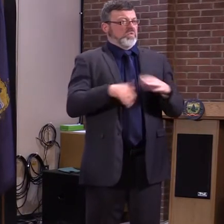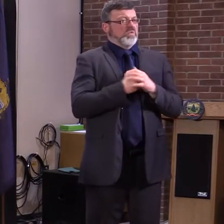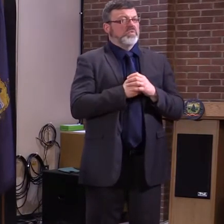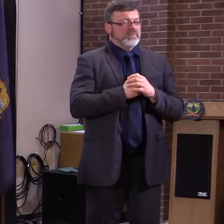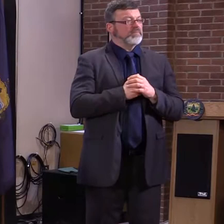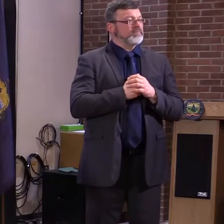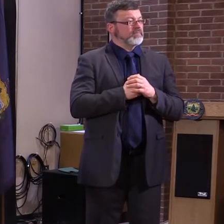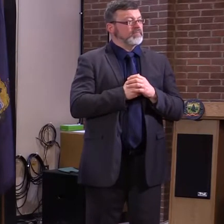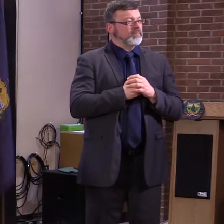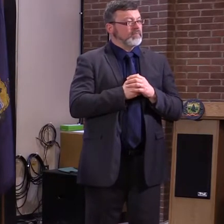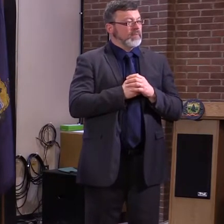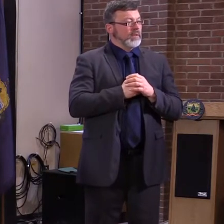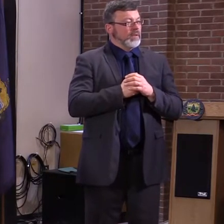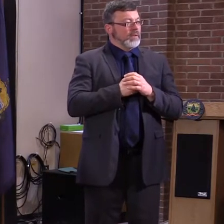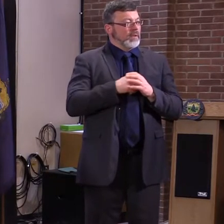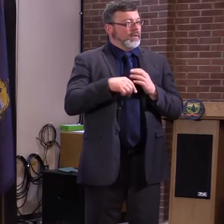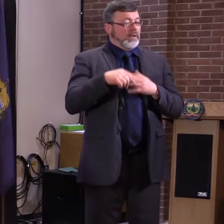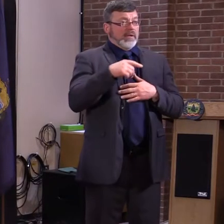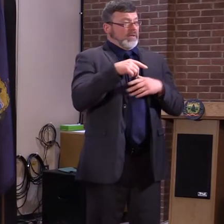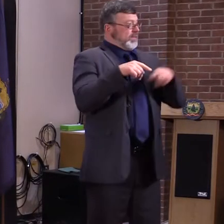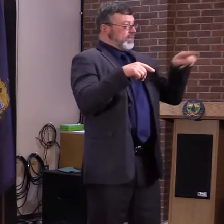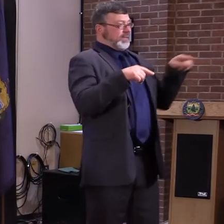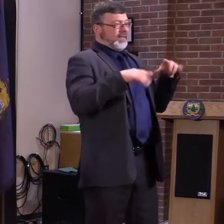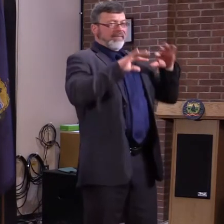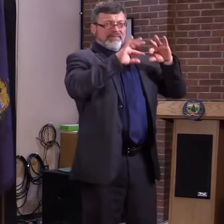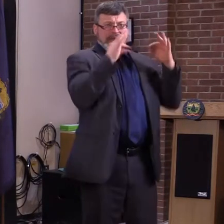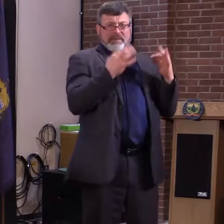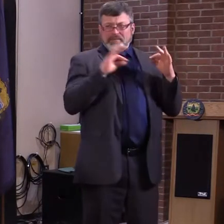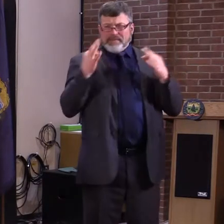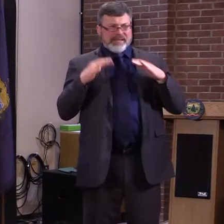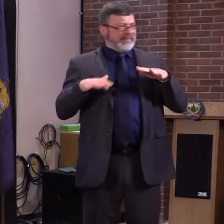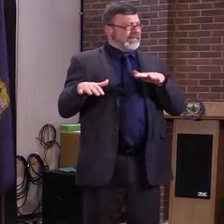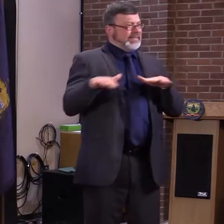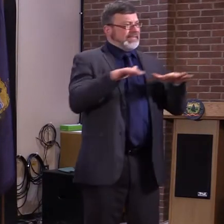members, our community members, and our friends.